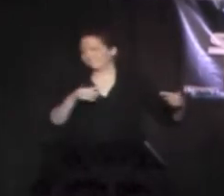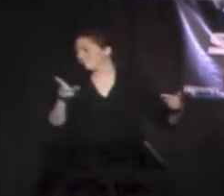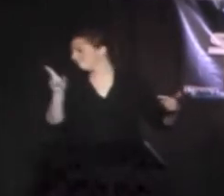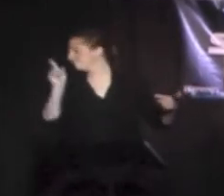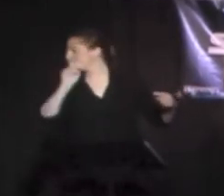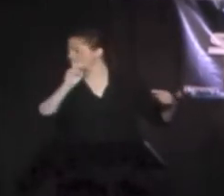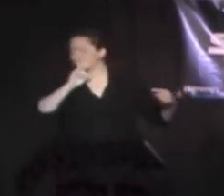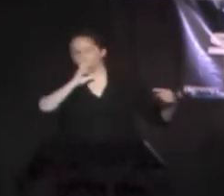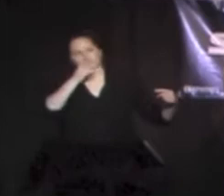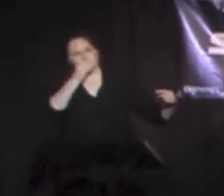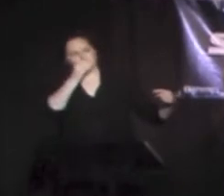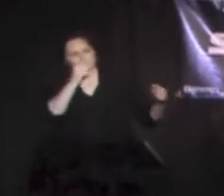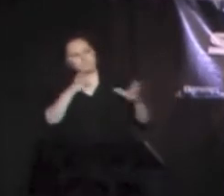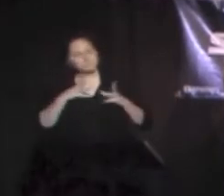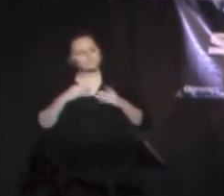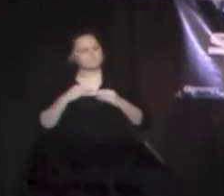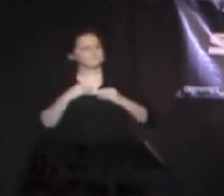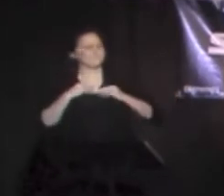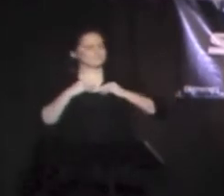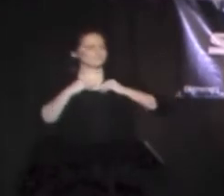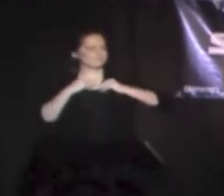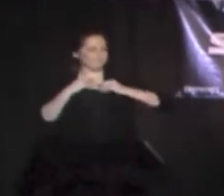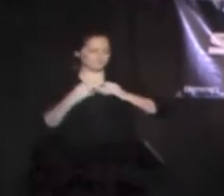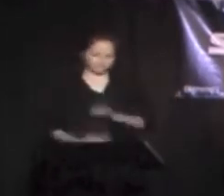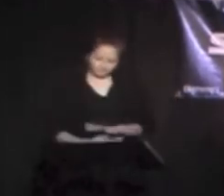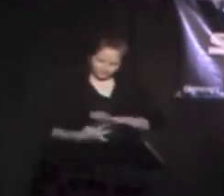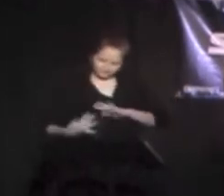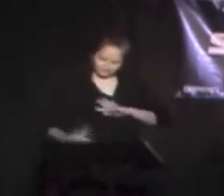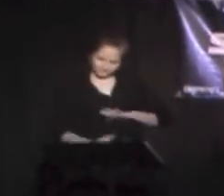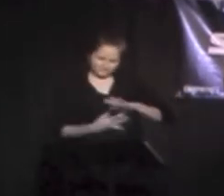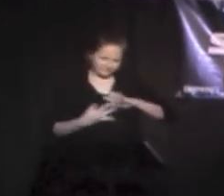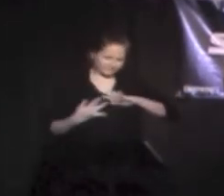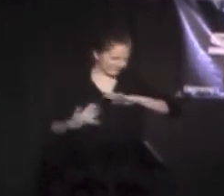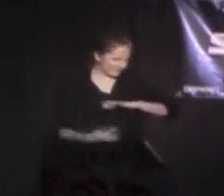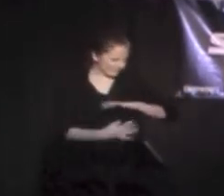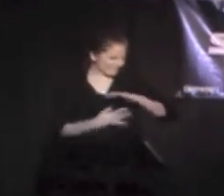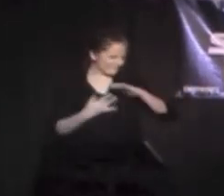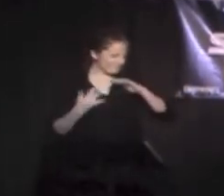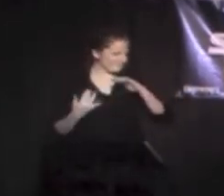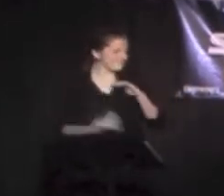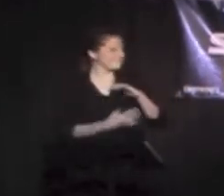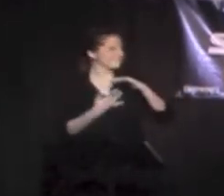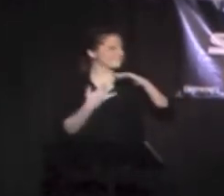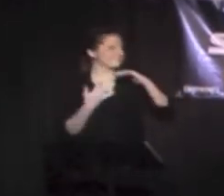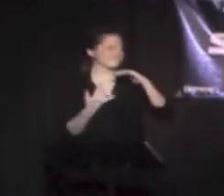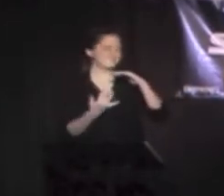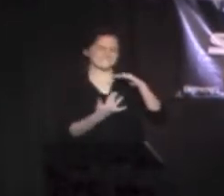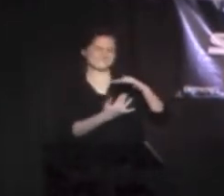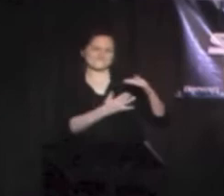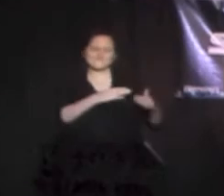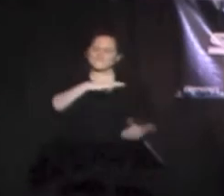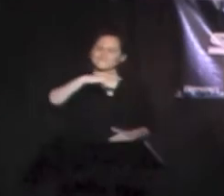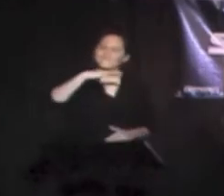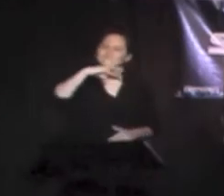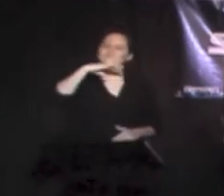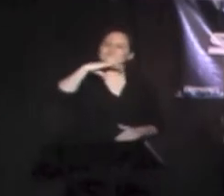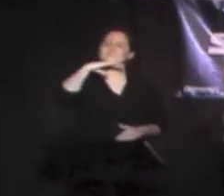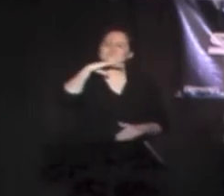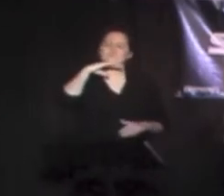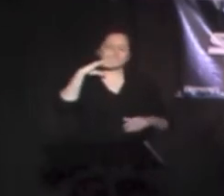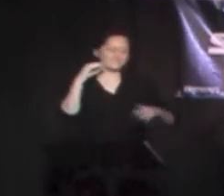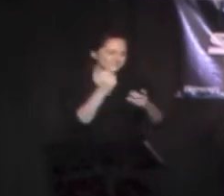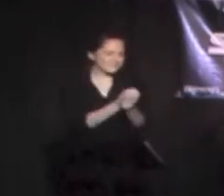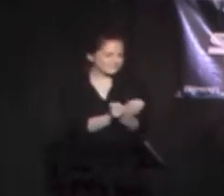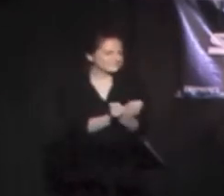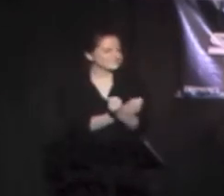mouth Oh that led us to the end Without a doubt Oh